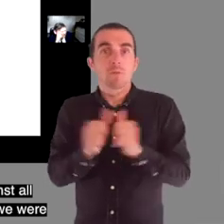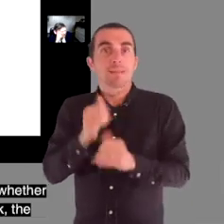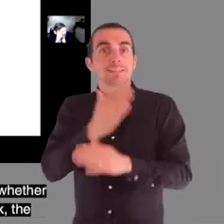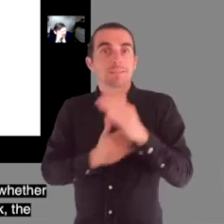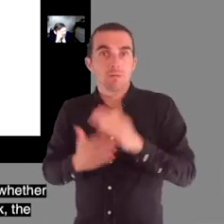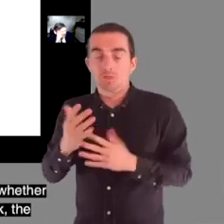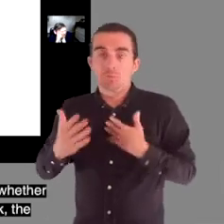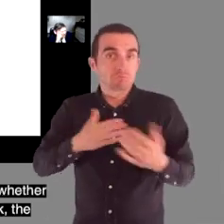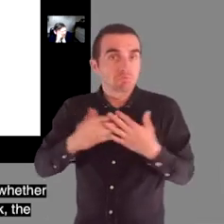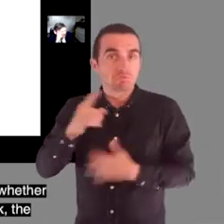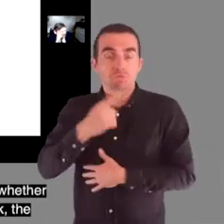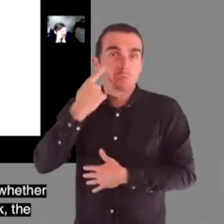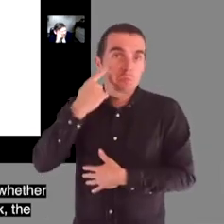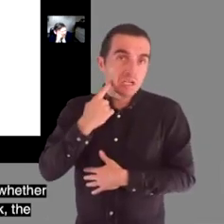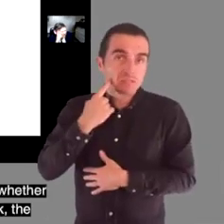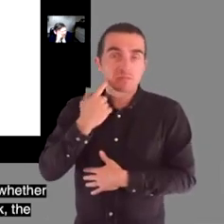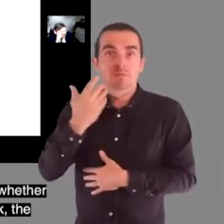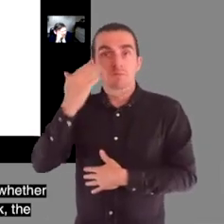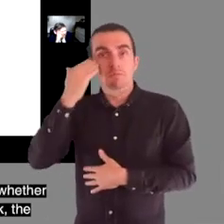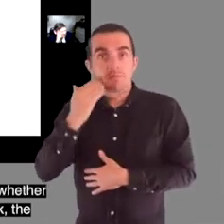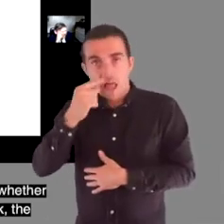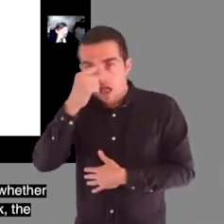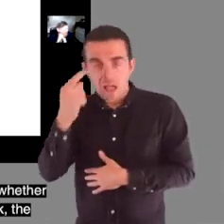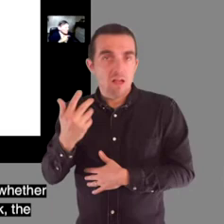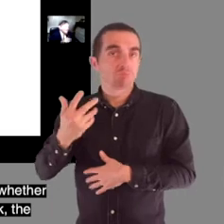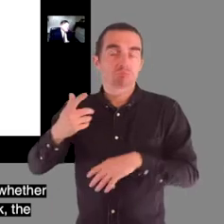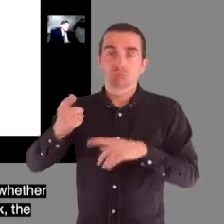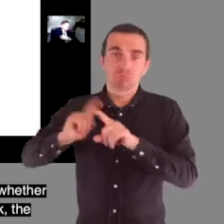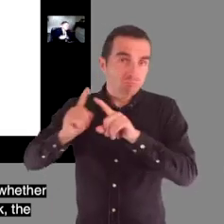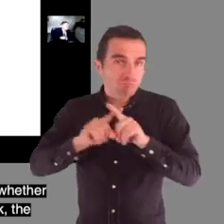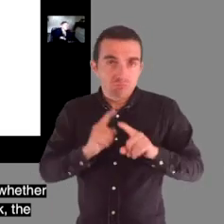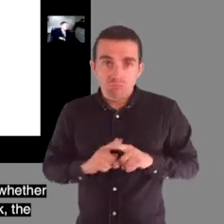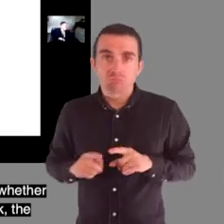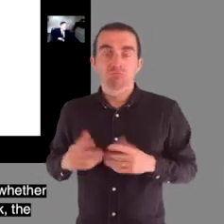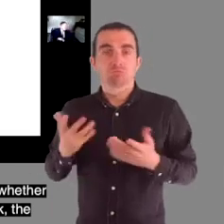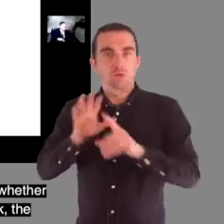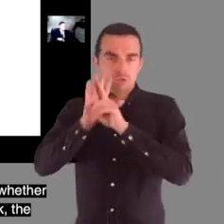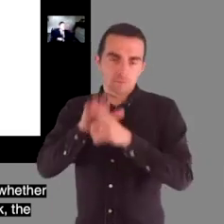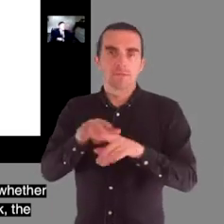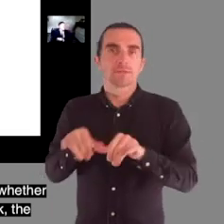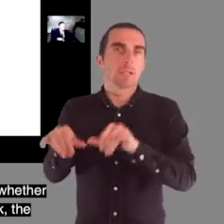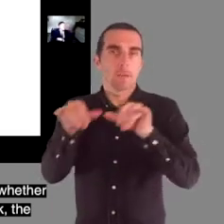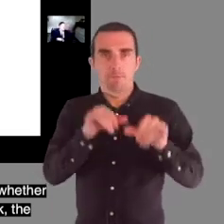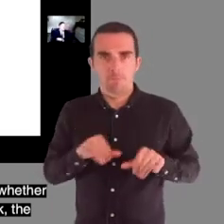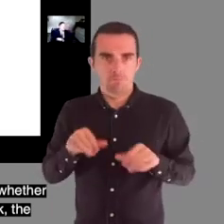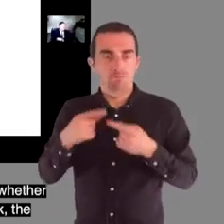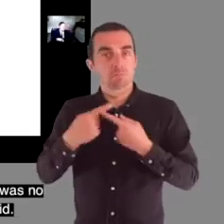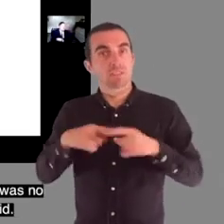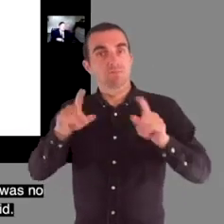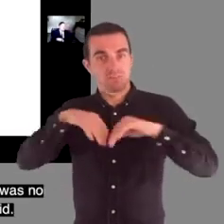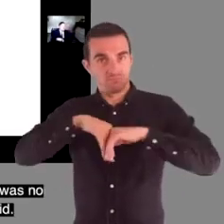were saying, as people with disability, whether you were white or you were black,